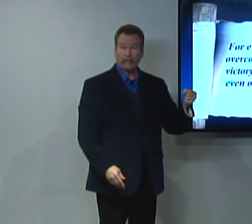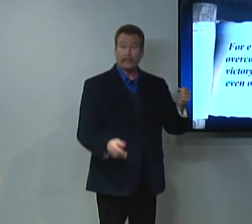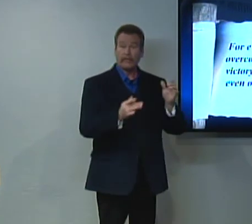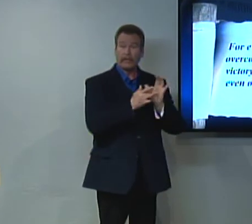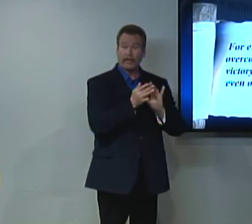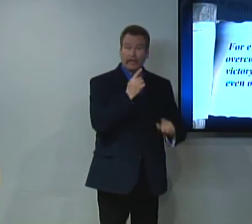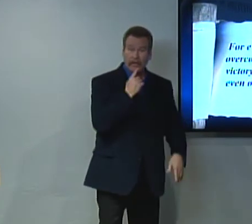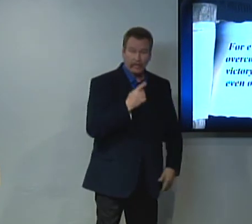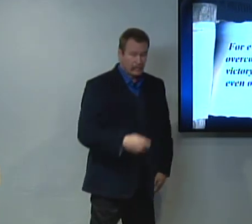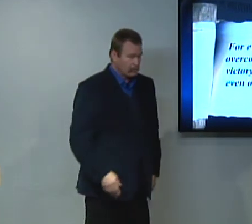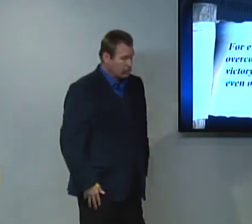up.